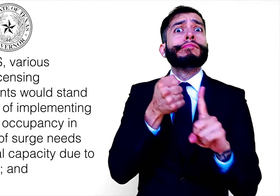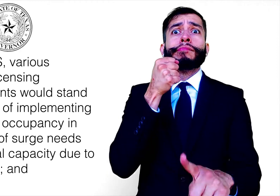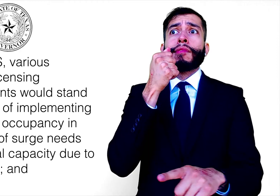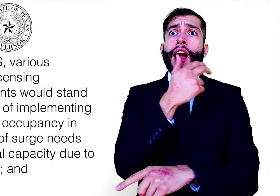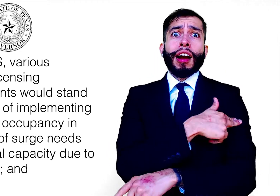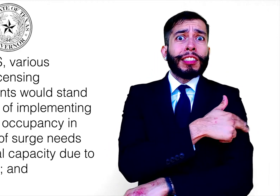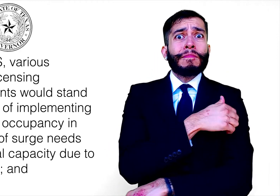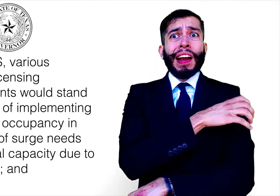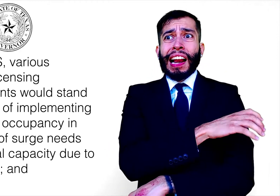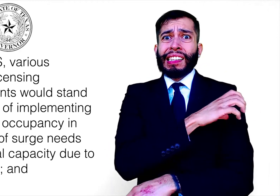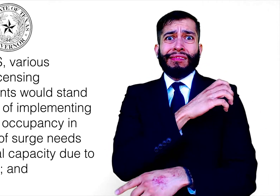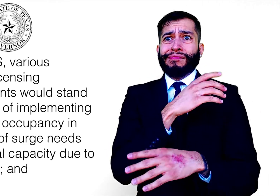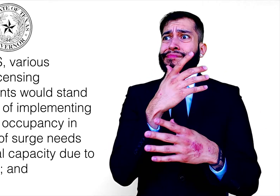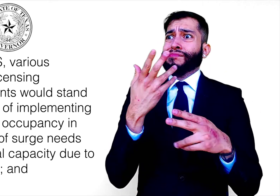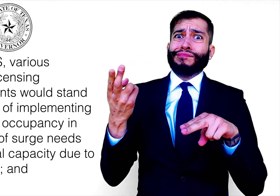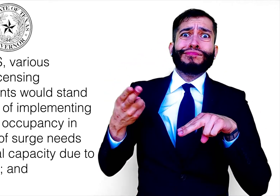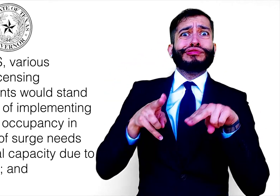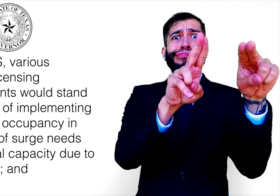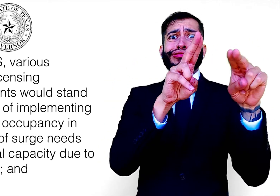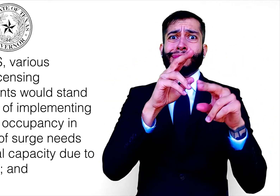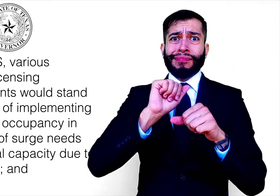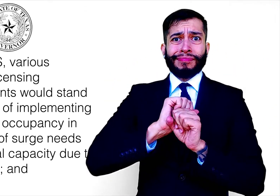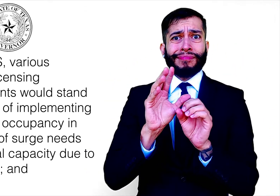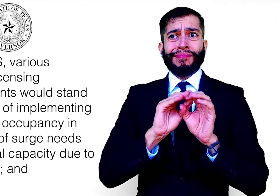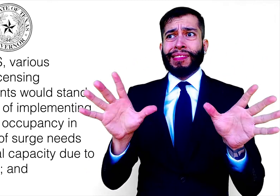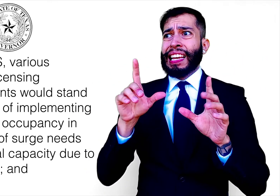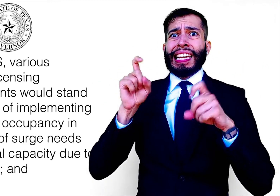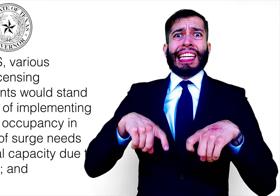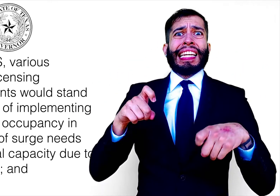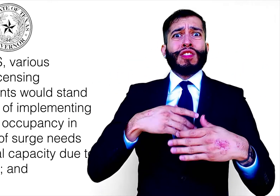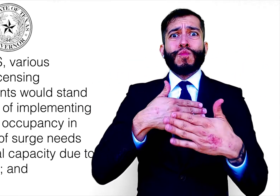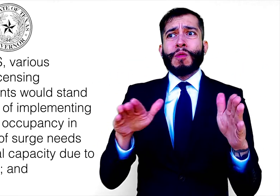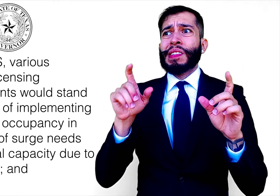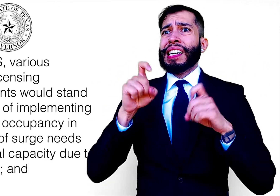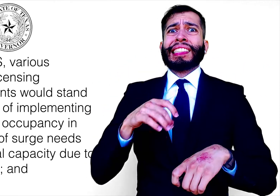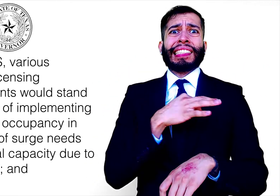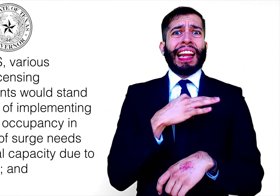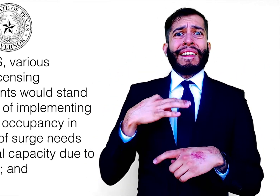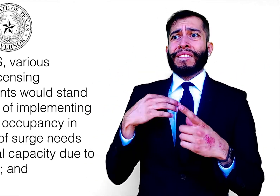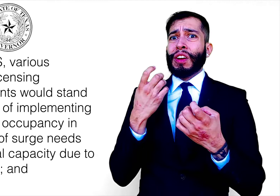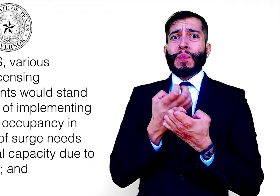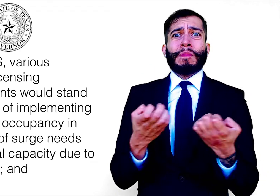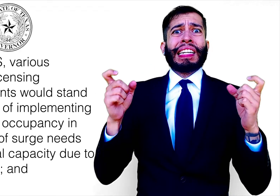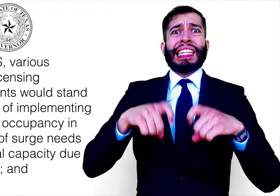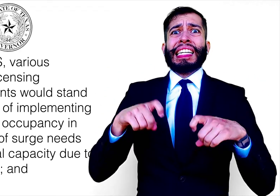occupancy in the event of surge needs for hospital capacity due to COVID-19,